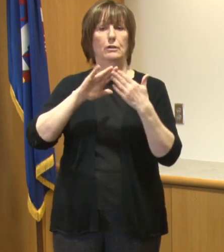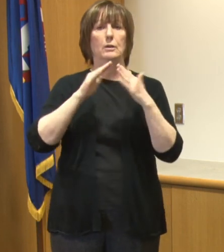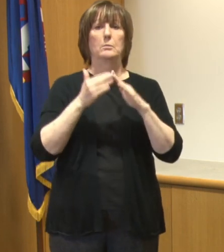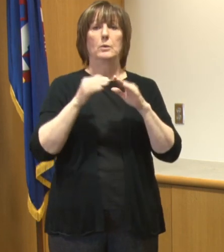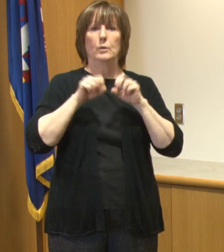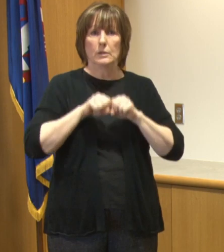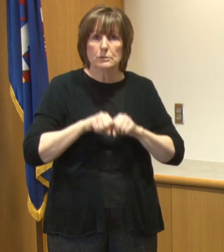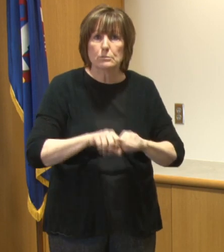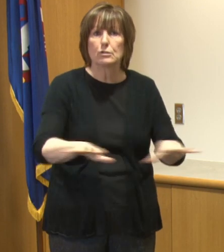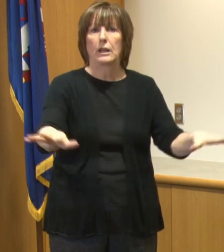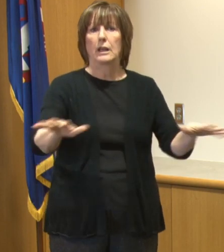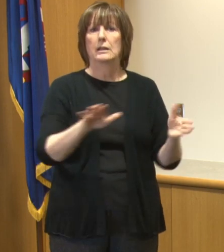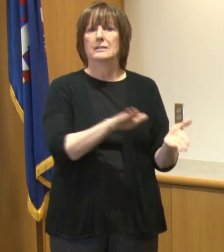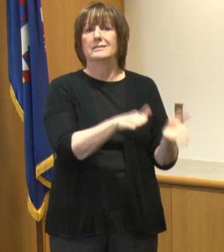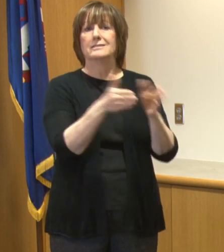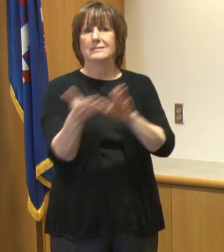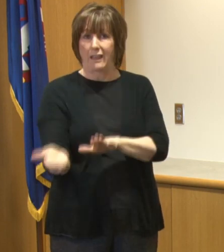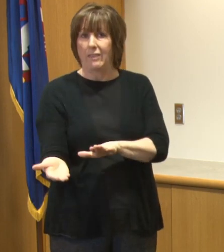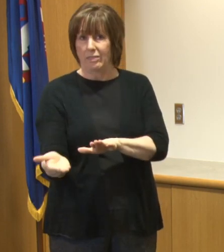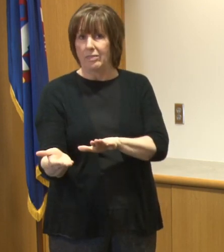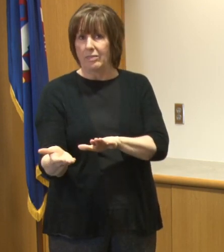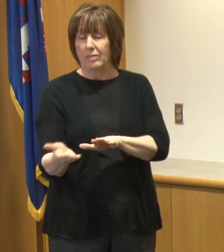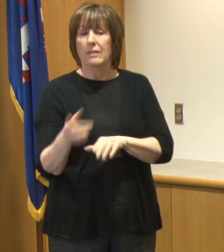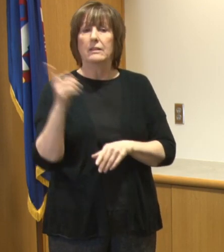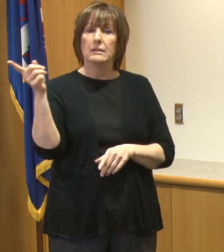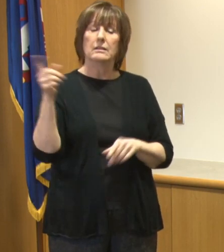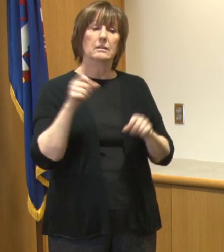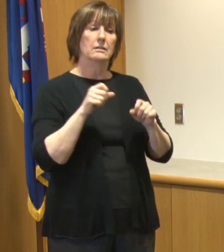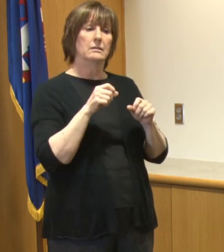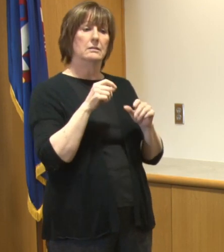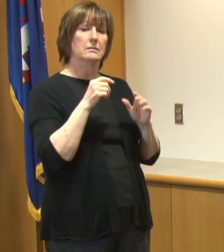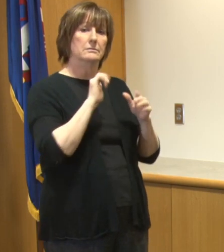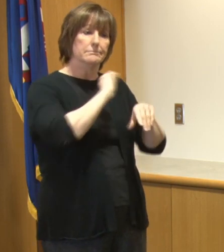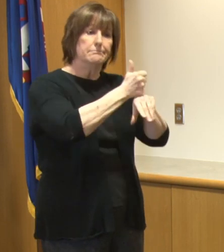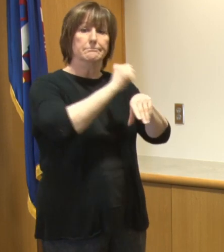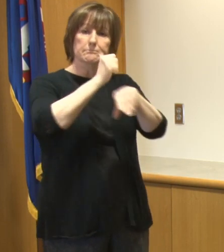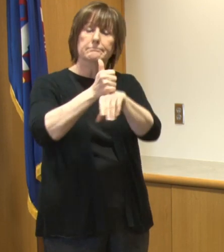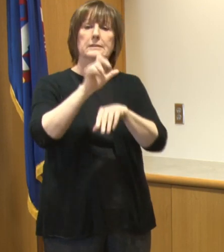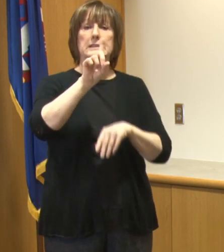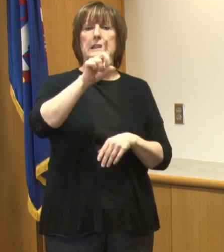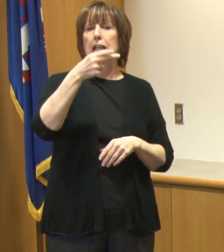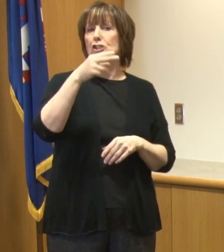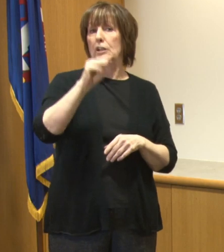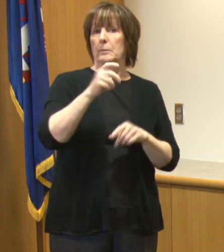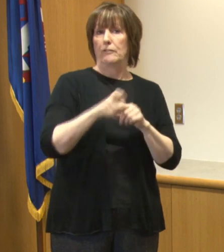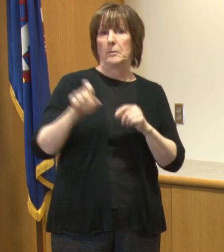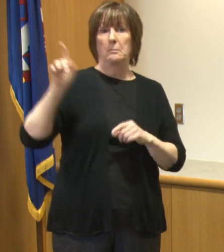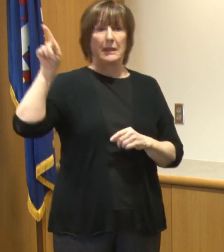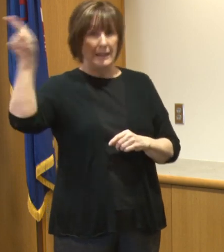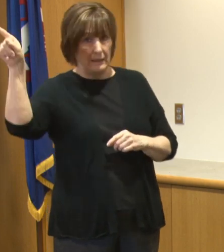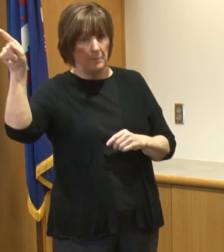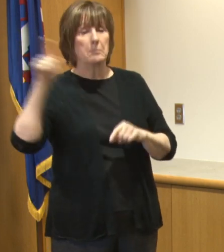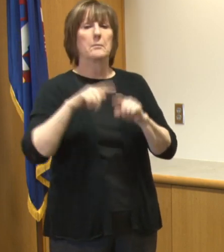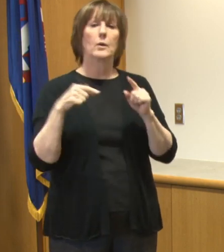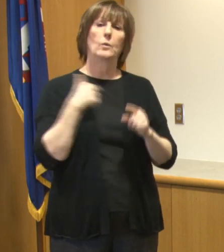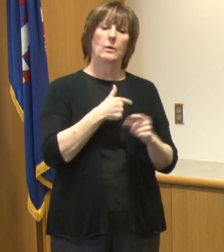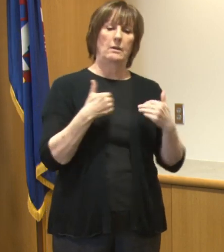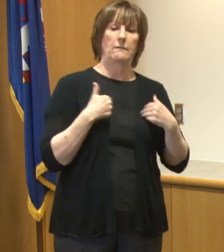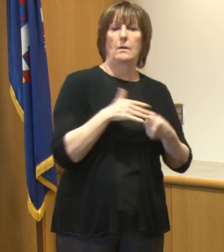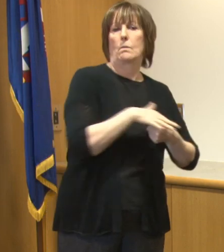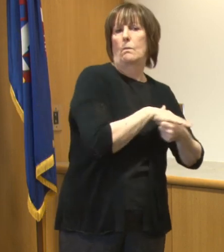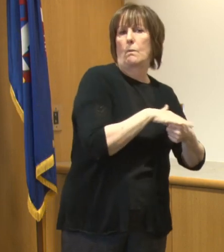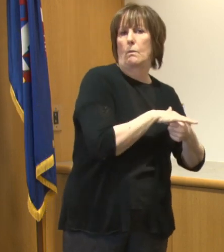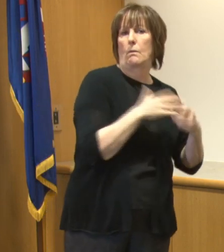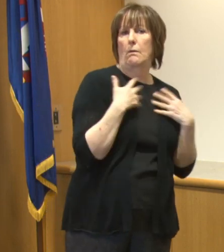or deaths in rolling out directed health measures from him, but we also have local health